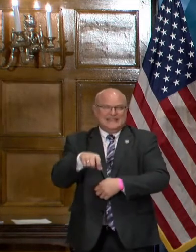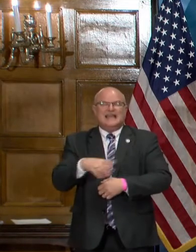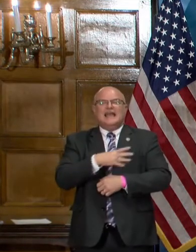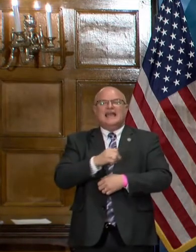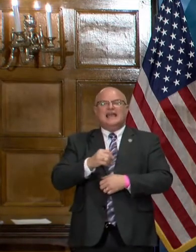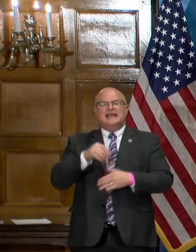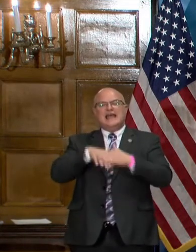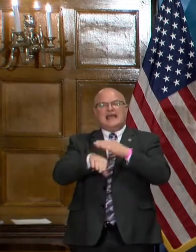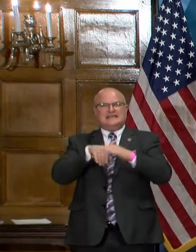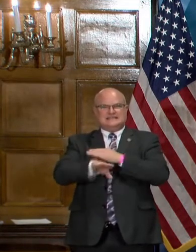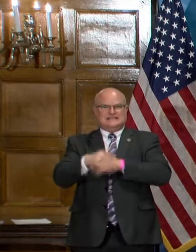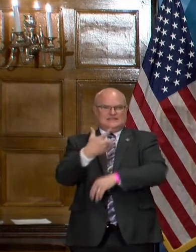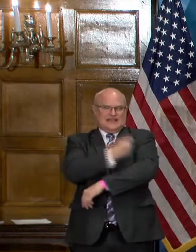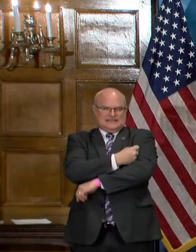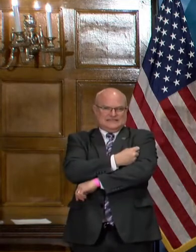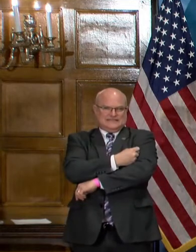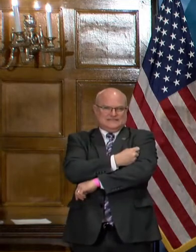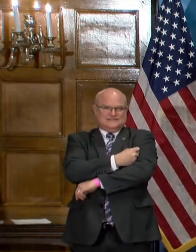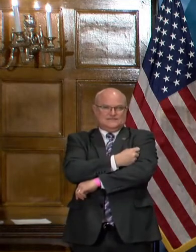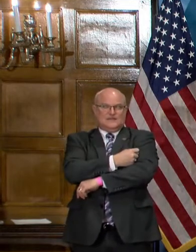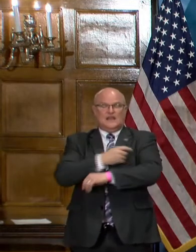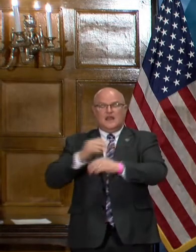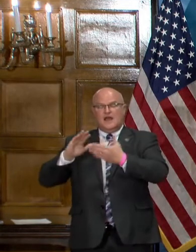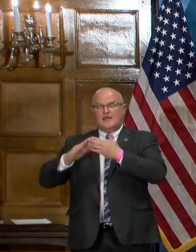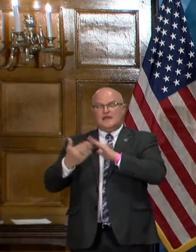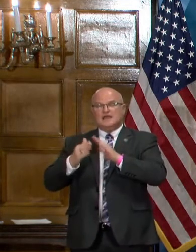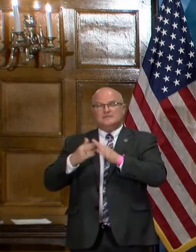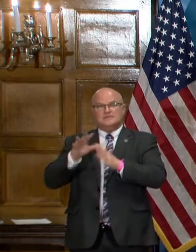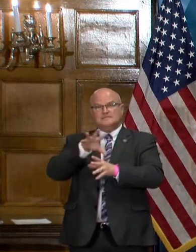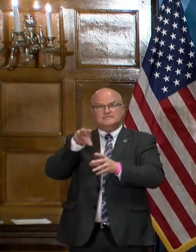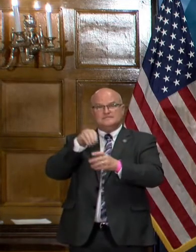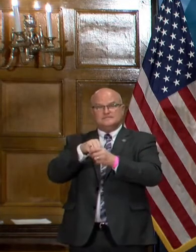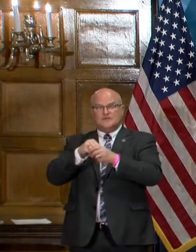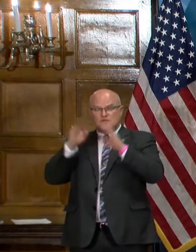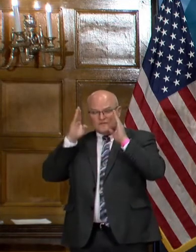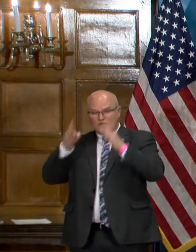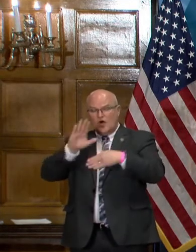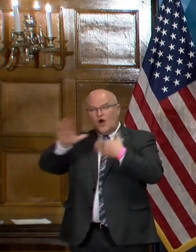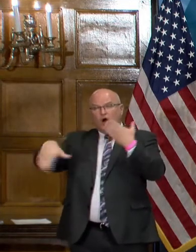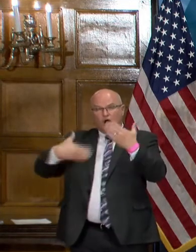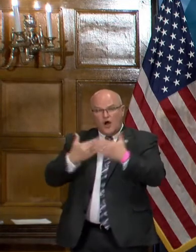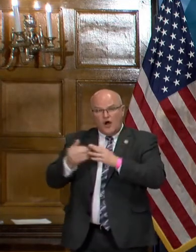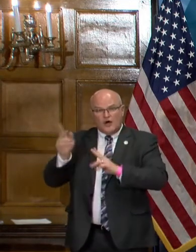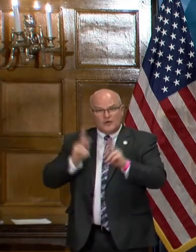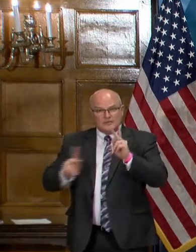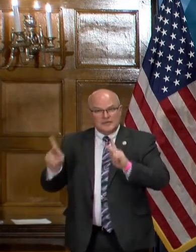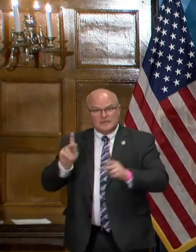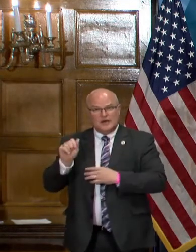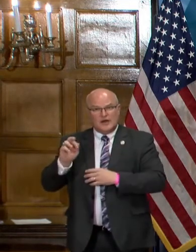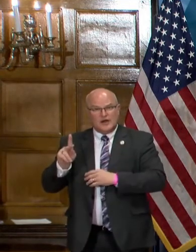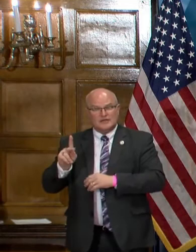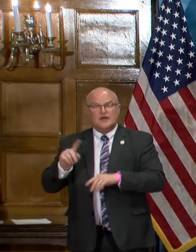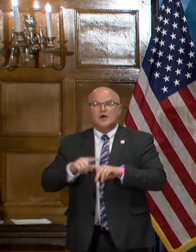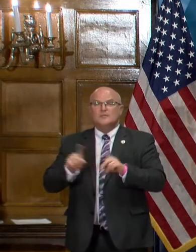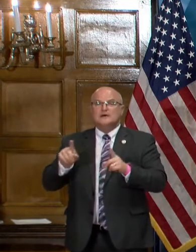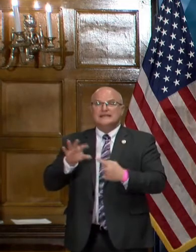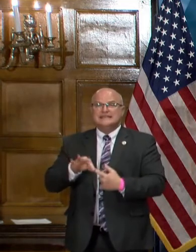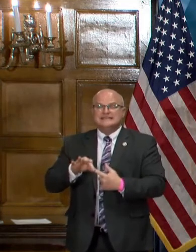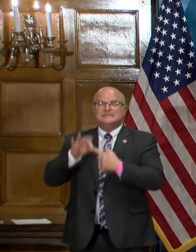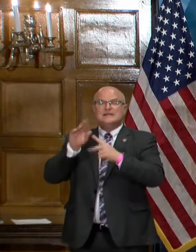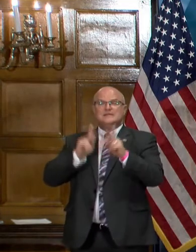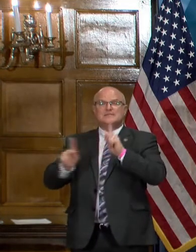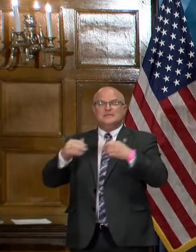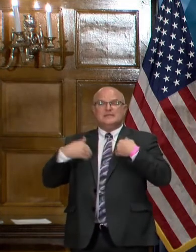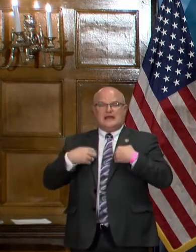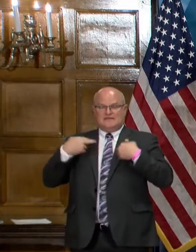the vaccines. Our community engagement efforts will focus on all Arkansans, but especially those facing health disparities.